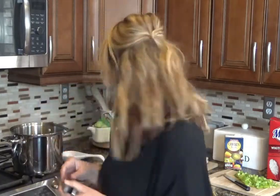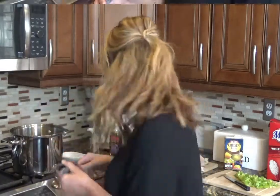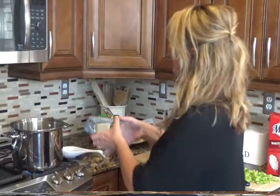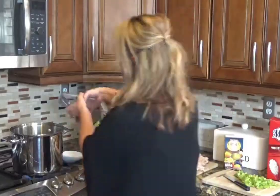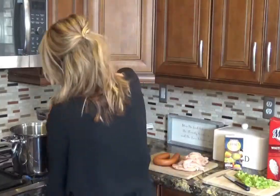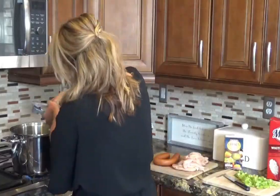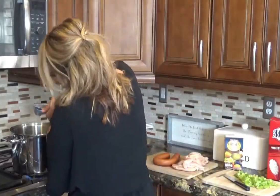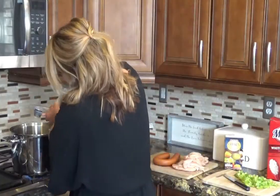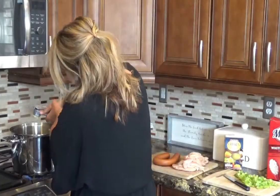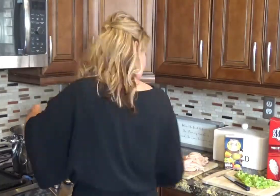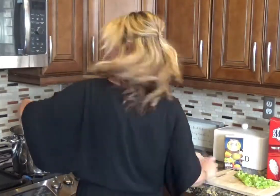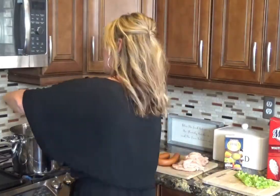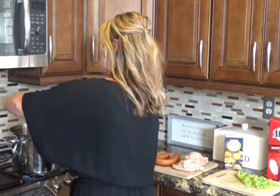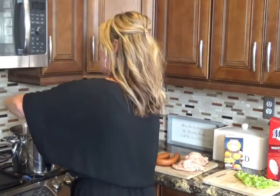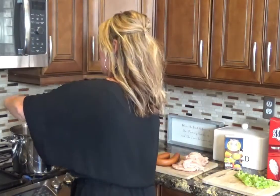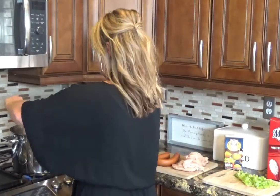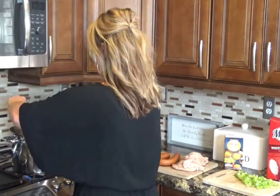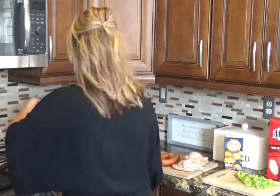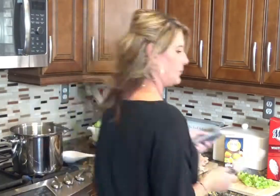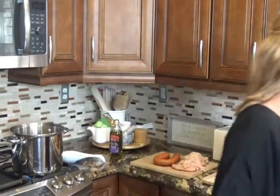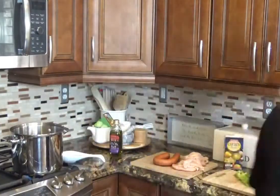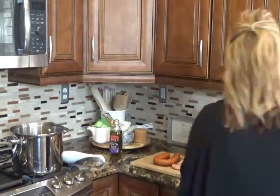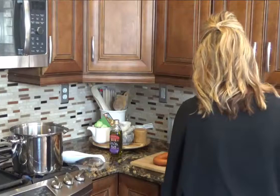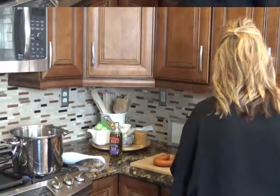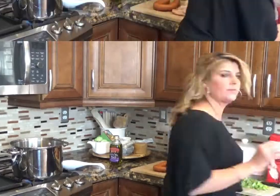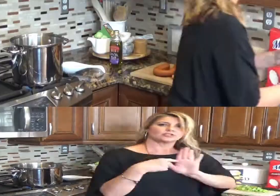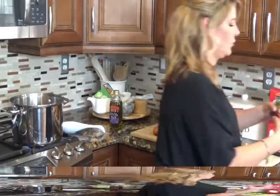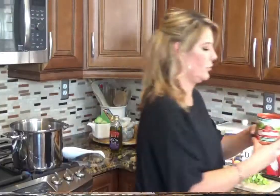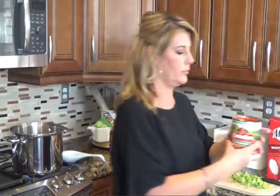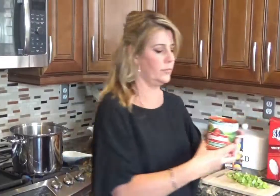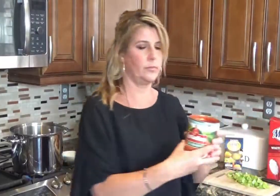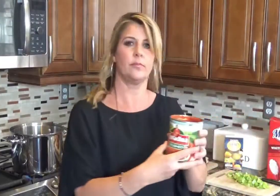get anywhere, dollar store, super cheap.